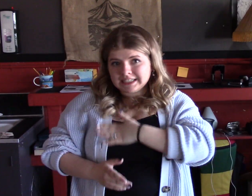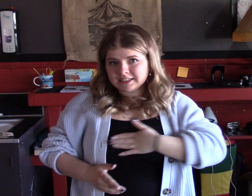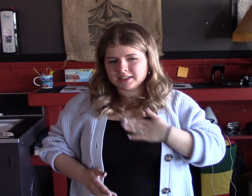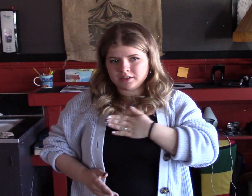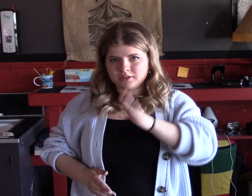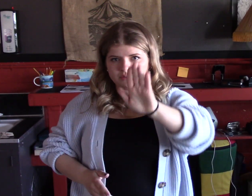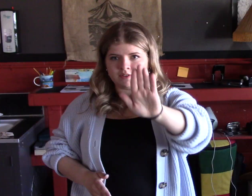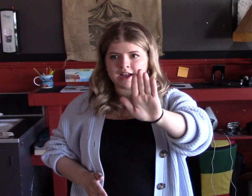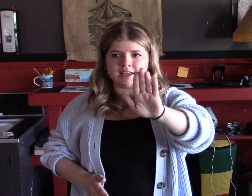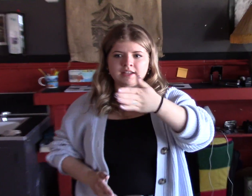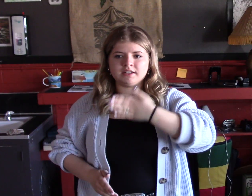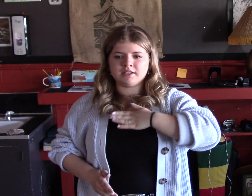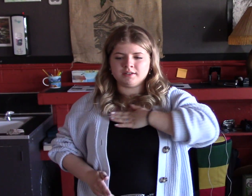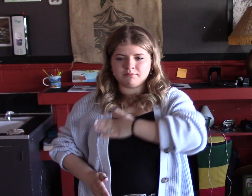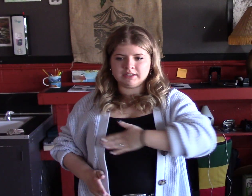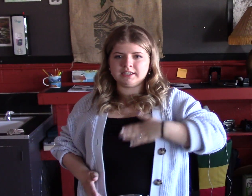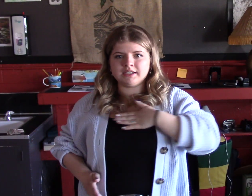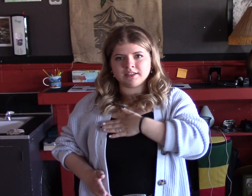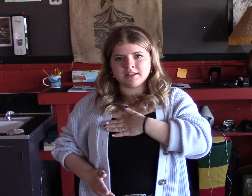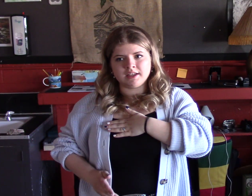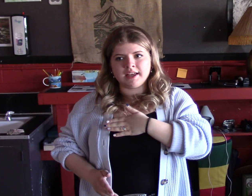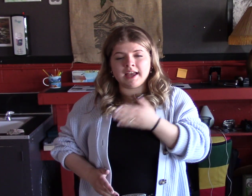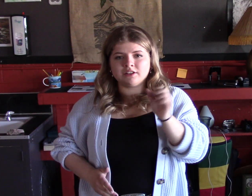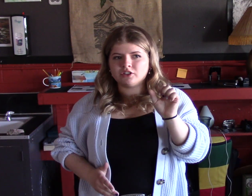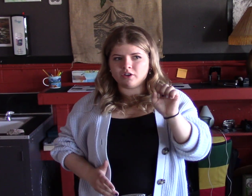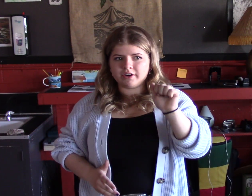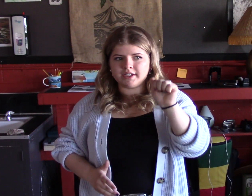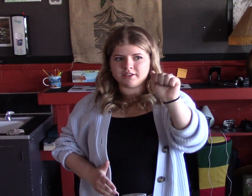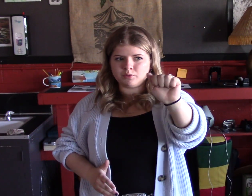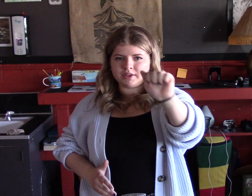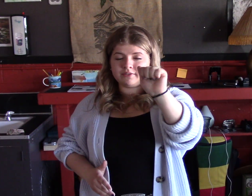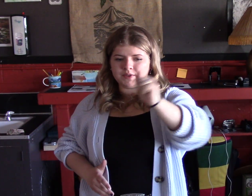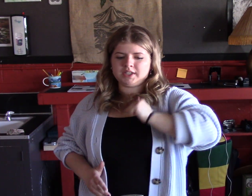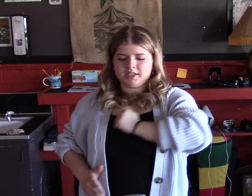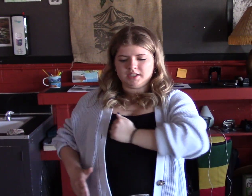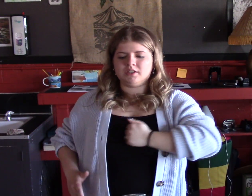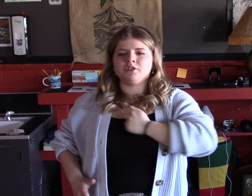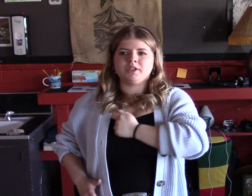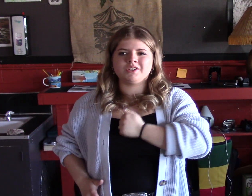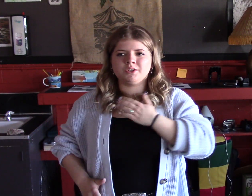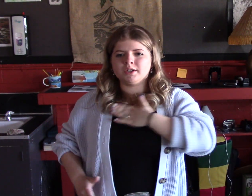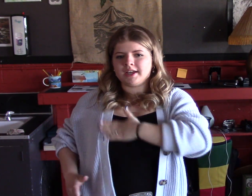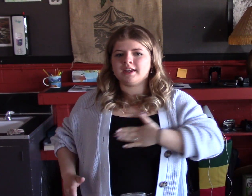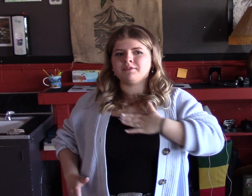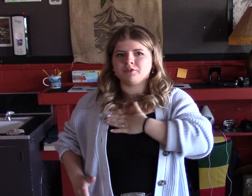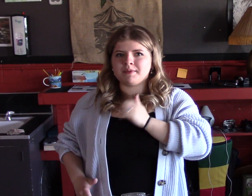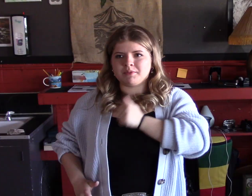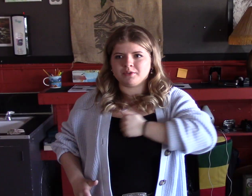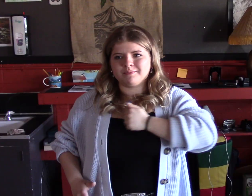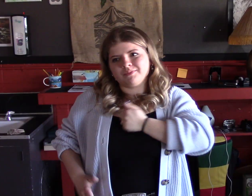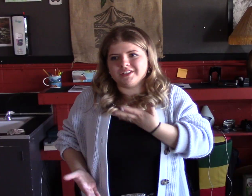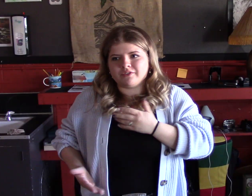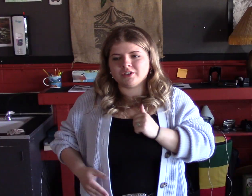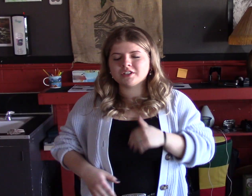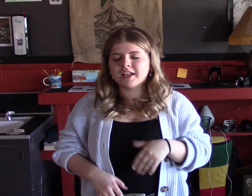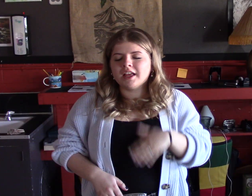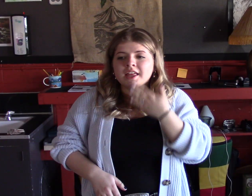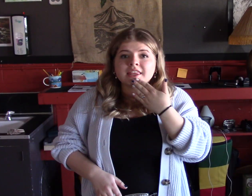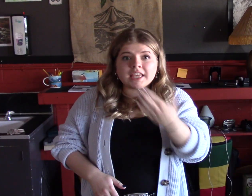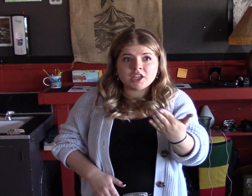Please, so flat hand, please, and sorry is with a fist, and you're doing it. So you kind of have to remember the difference. Thank